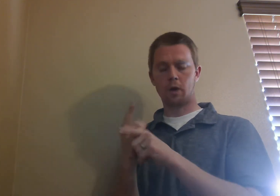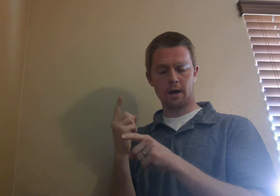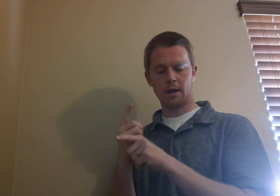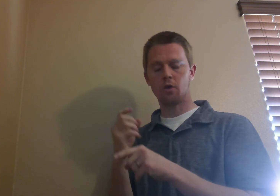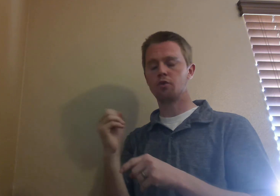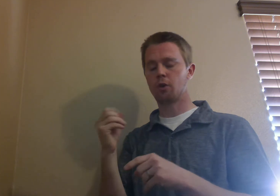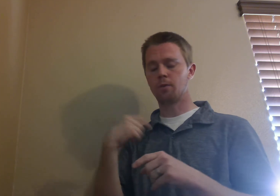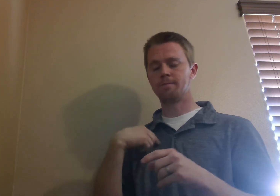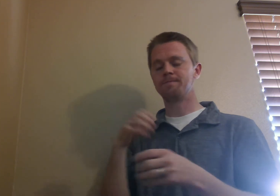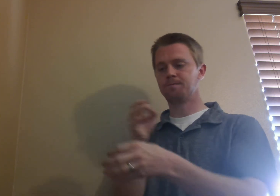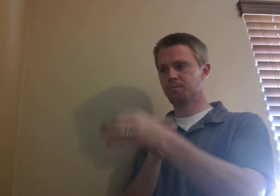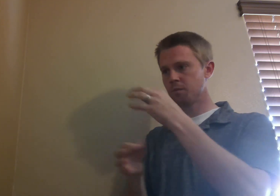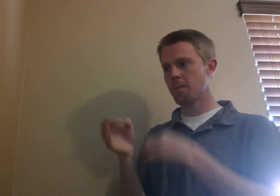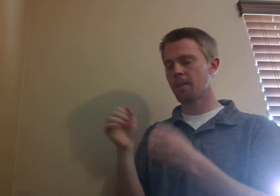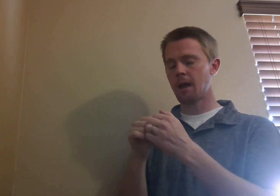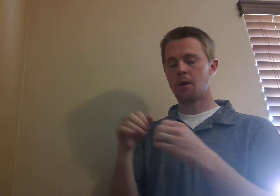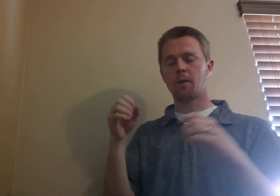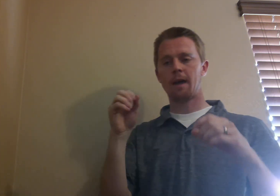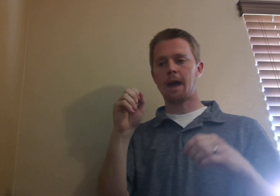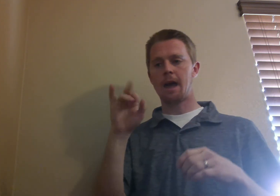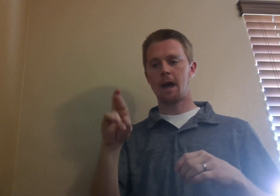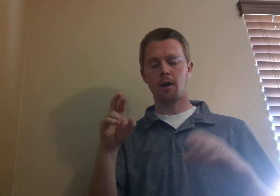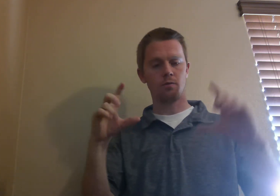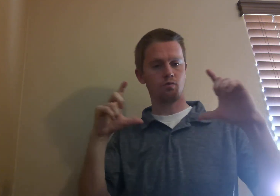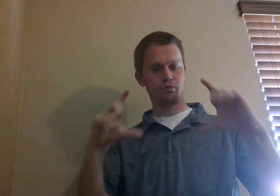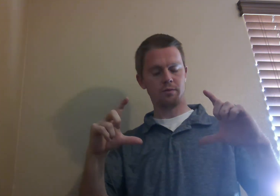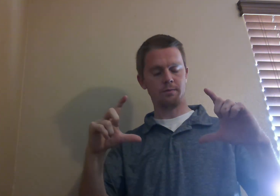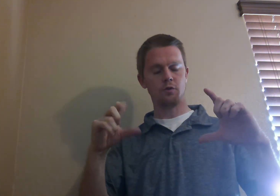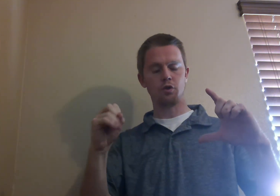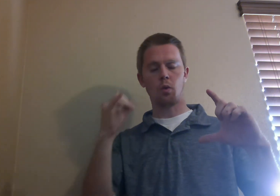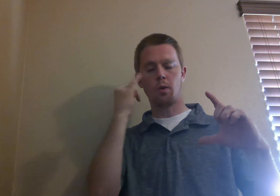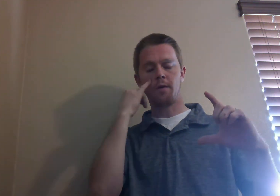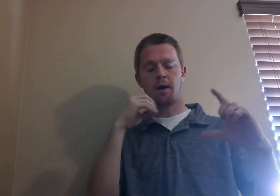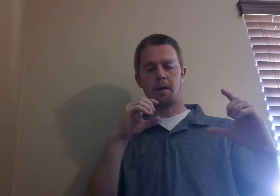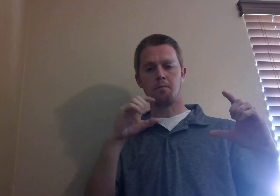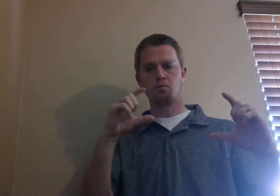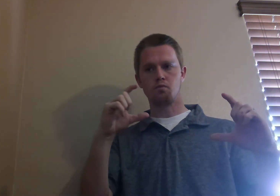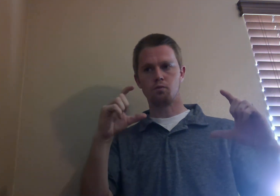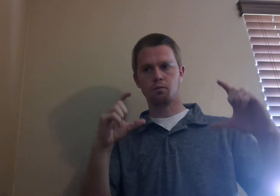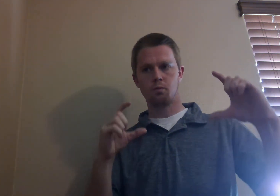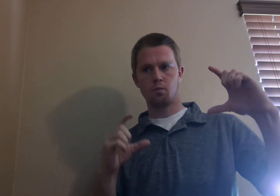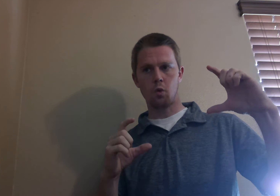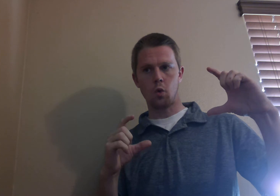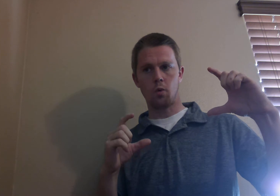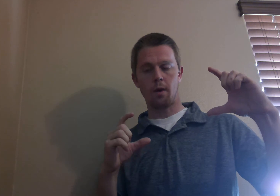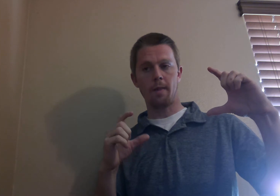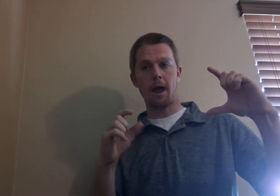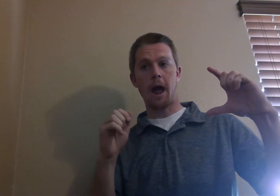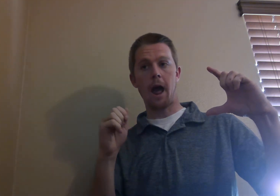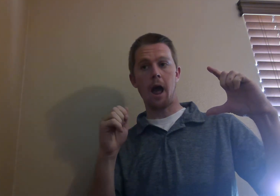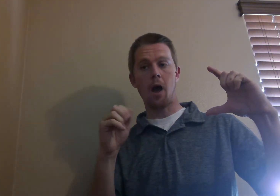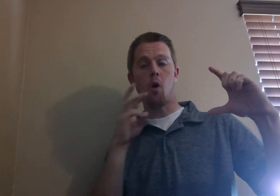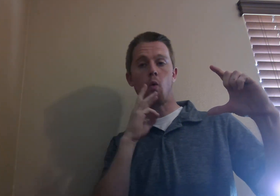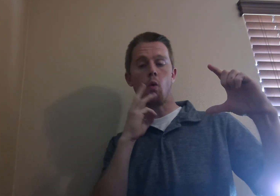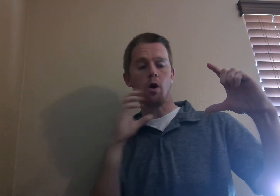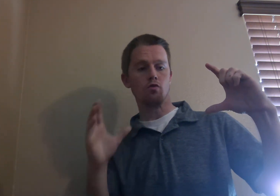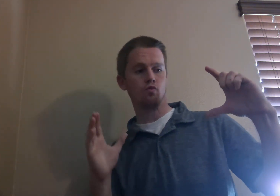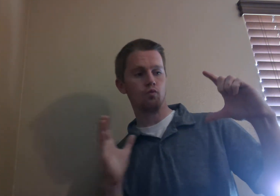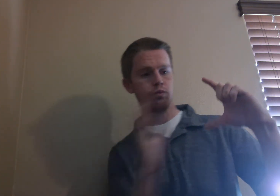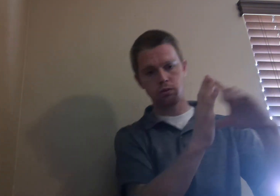I've got this air that's just like it, what happens if I move the jar that way? All that water sloshes to the back. And